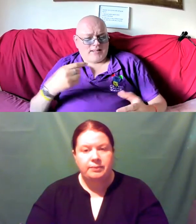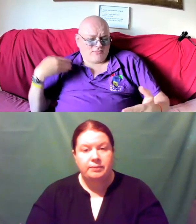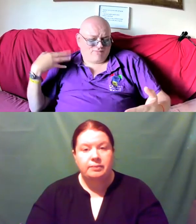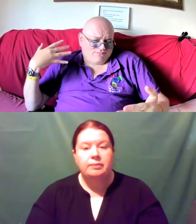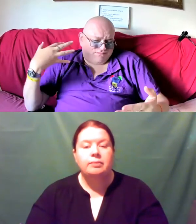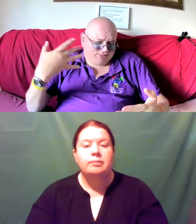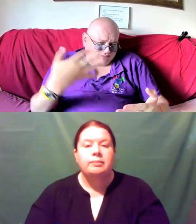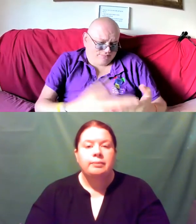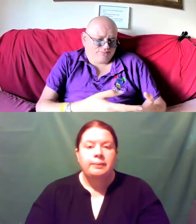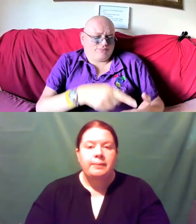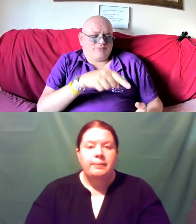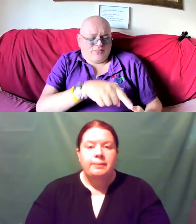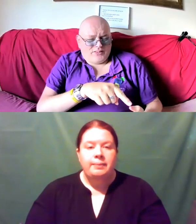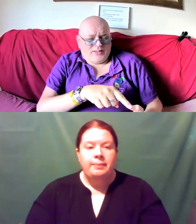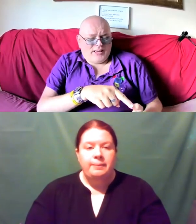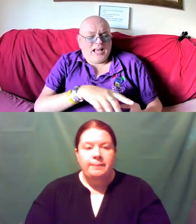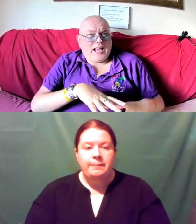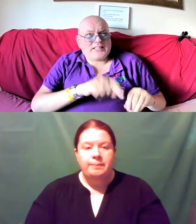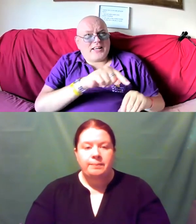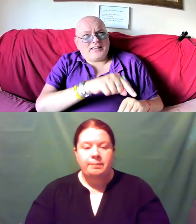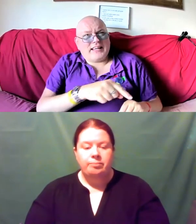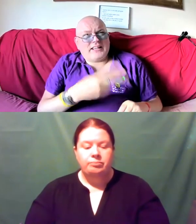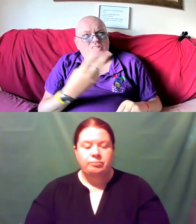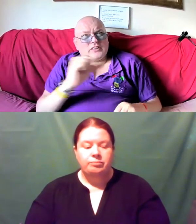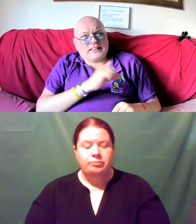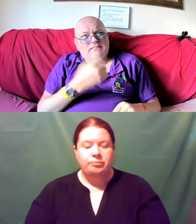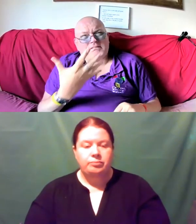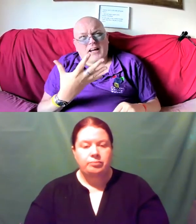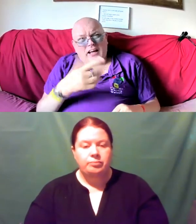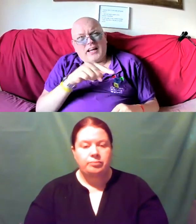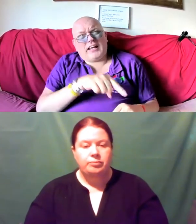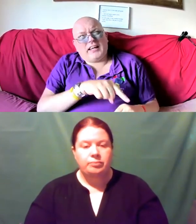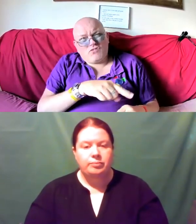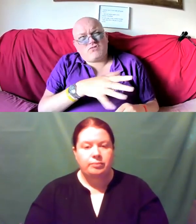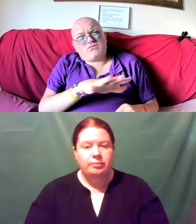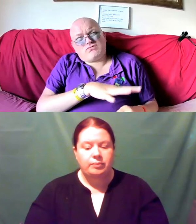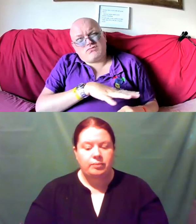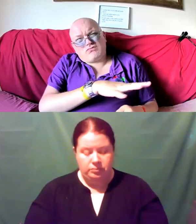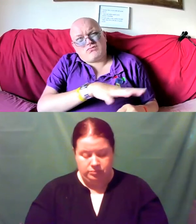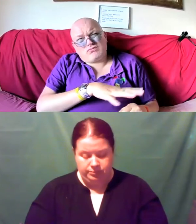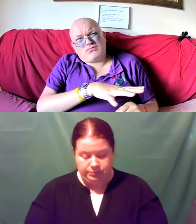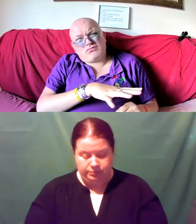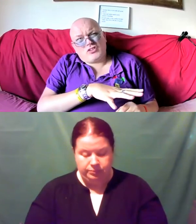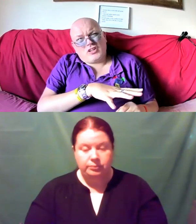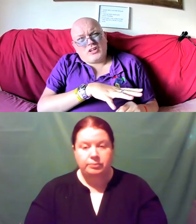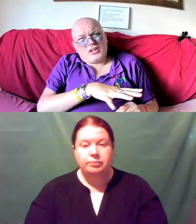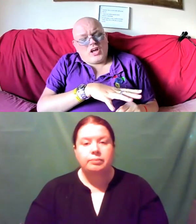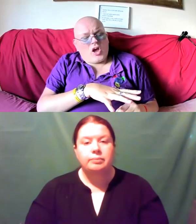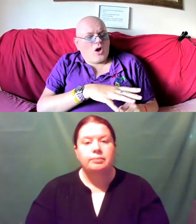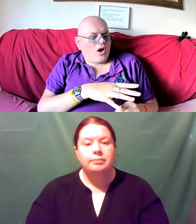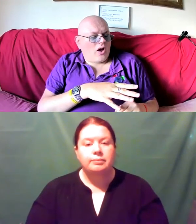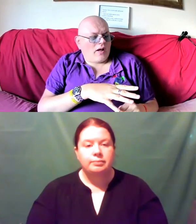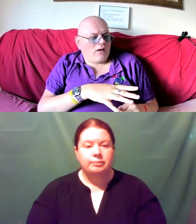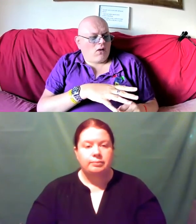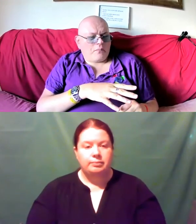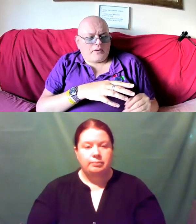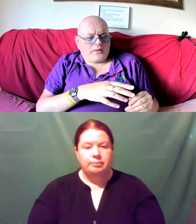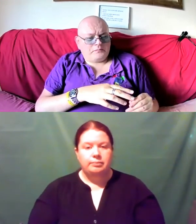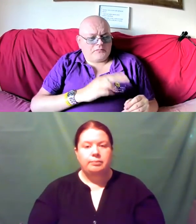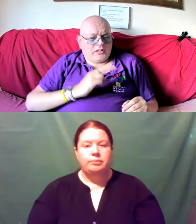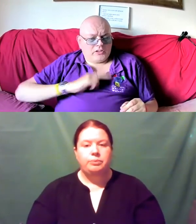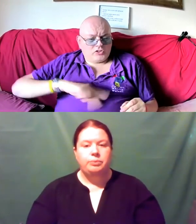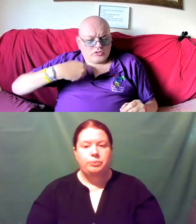So I started there in about 2005. And we didn't knowingly have any trans or non-binary